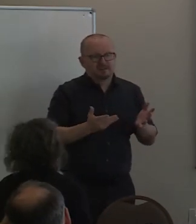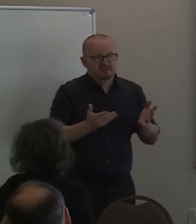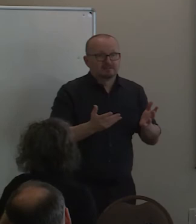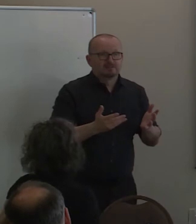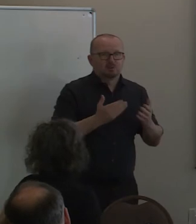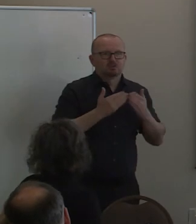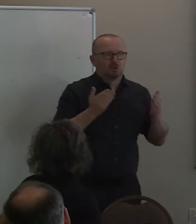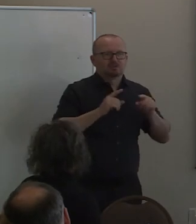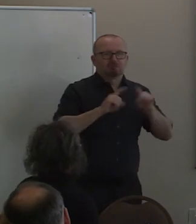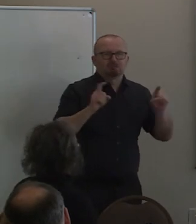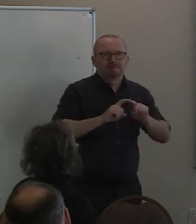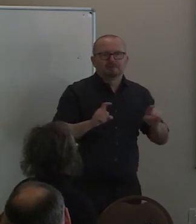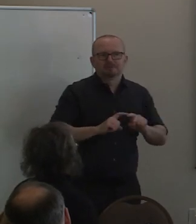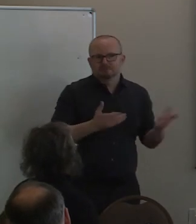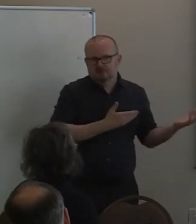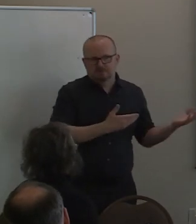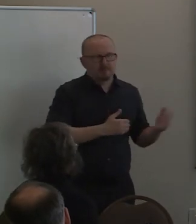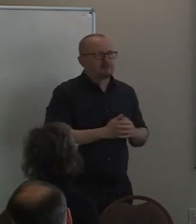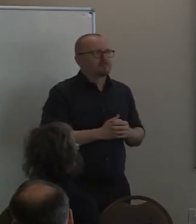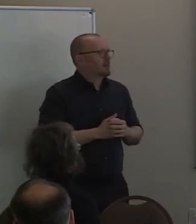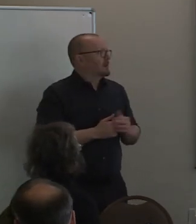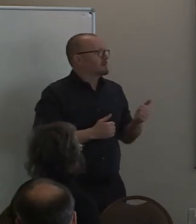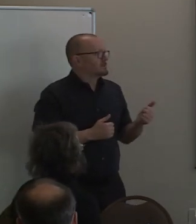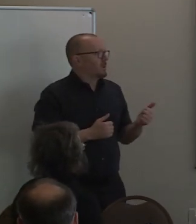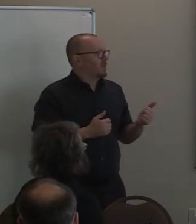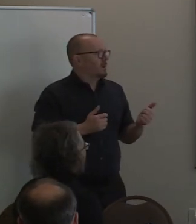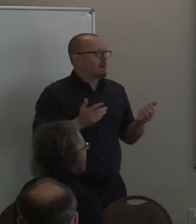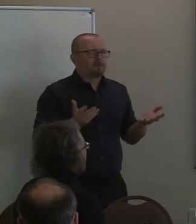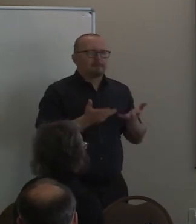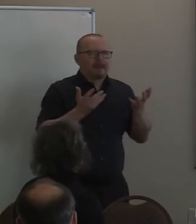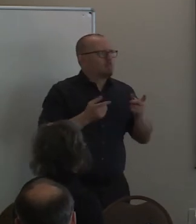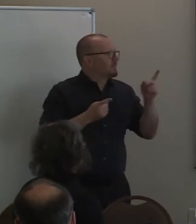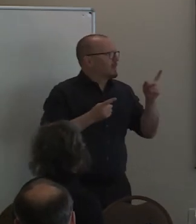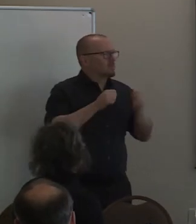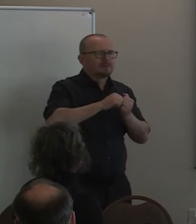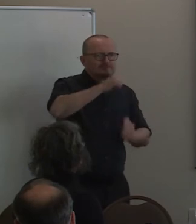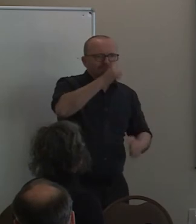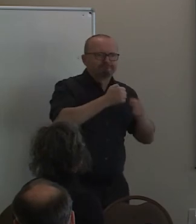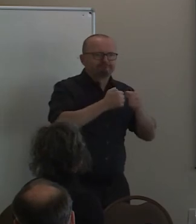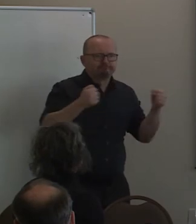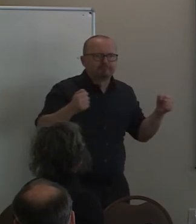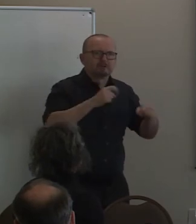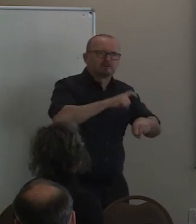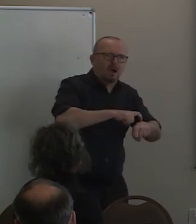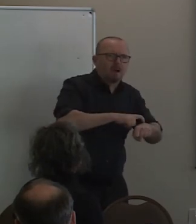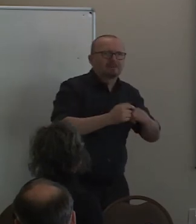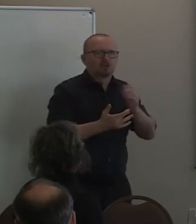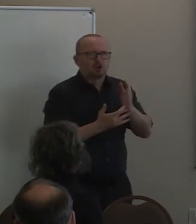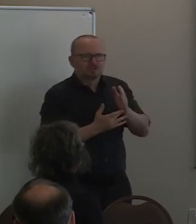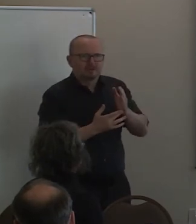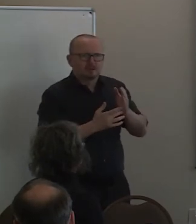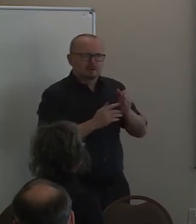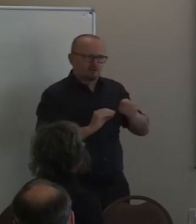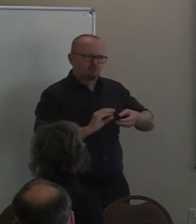extremes. And by playing with these like extremities of time and of technology, what these quadrants really show